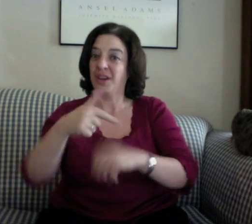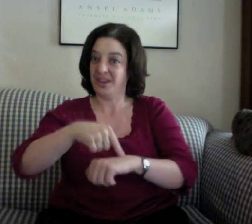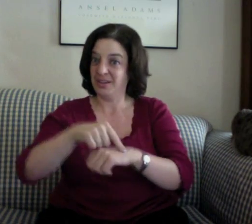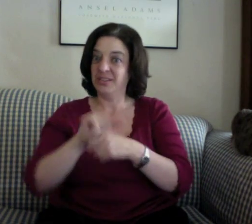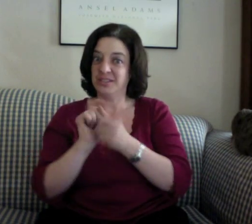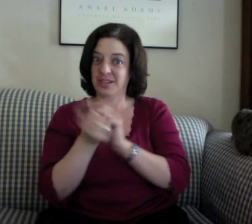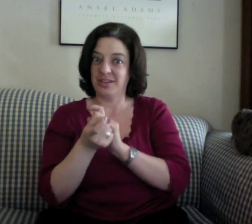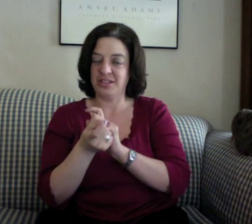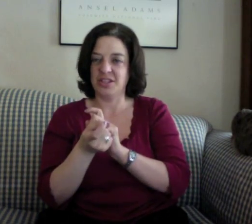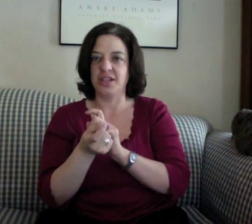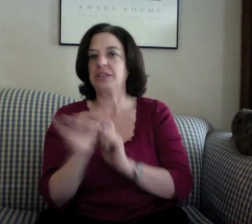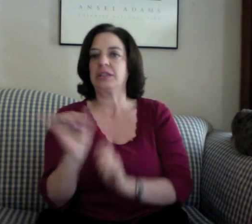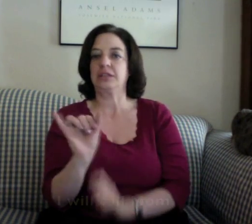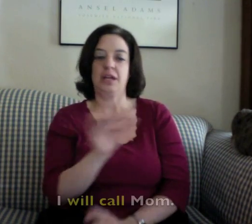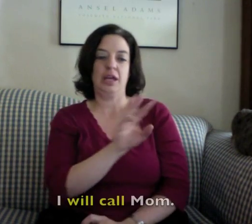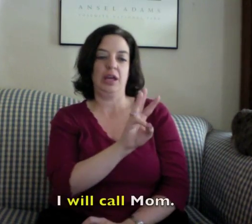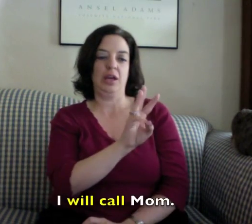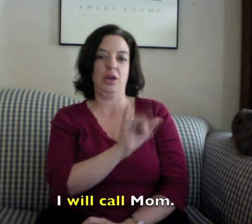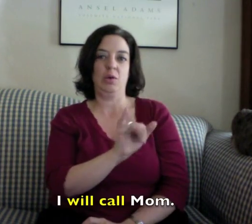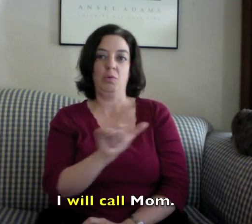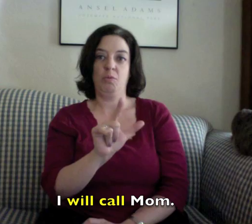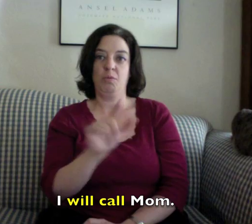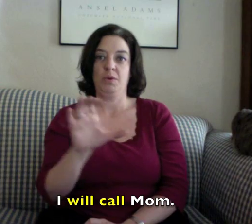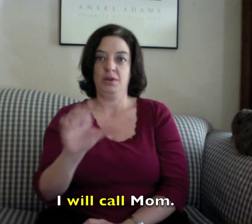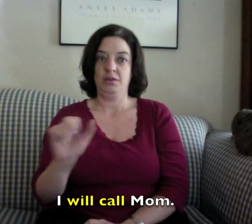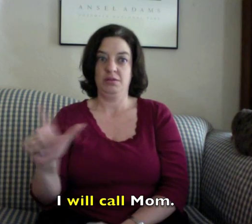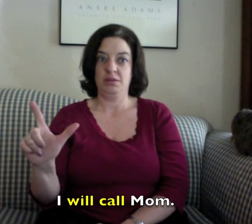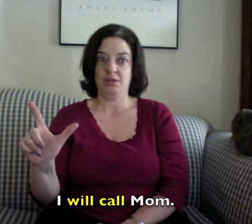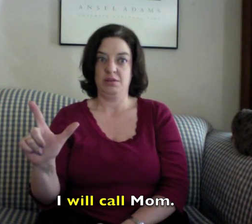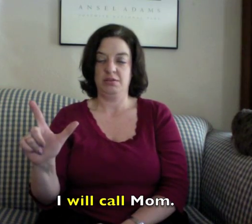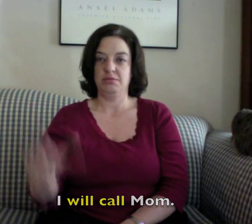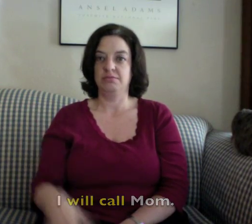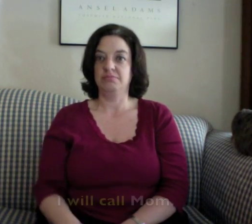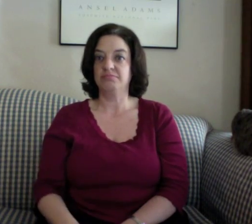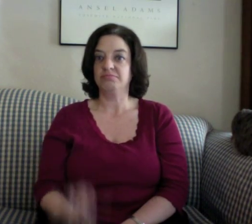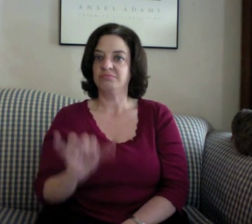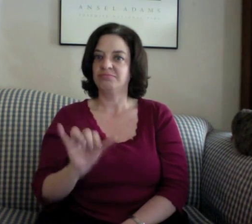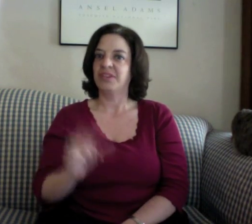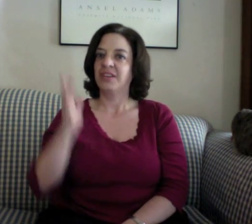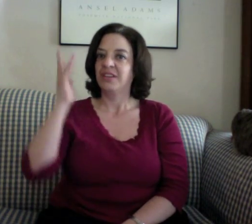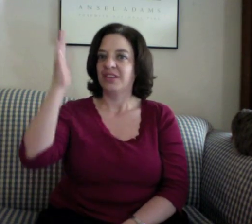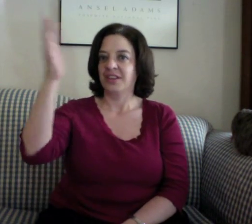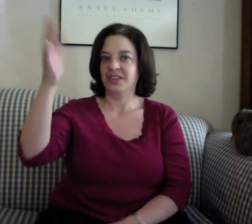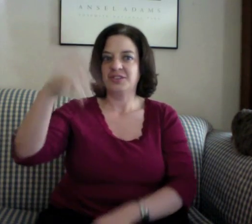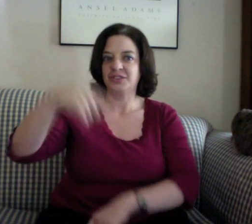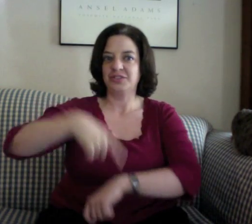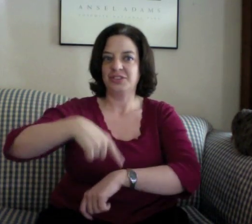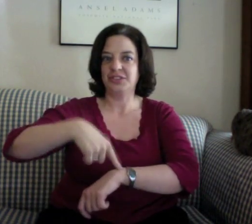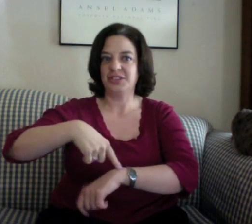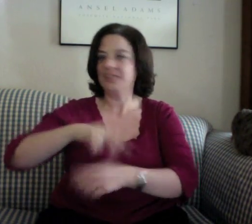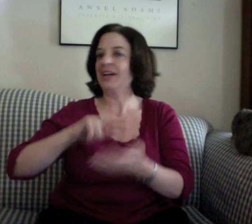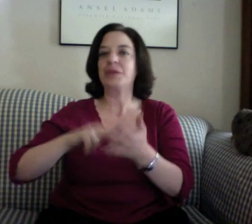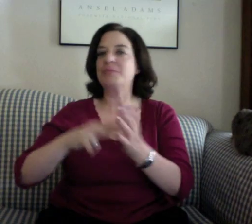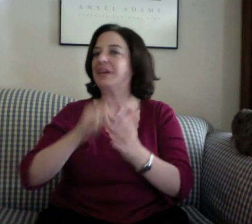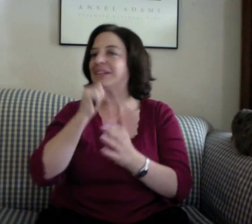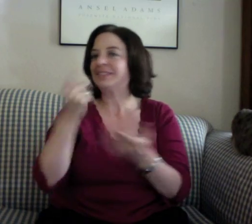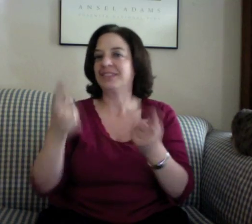show the time, how the time has changed. Like will call mom. That's in the future tense. It means it hasn't